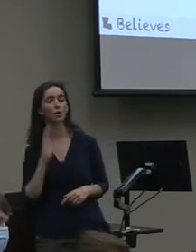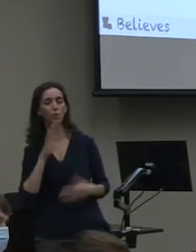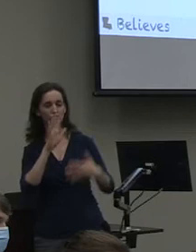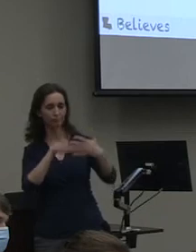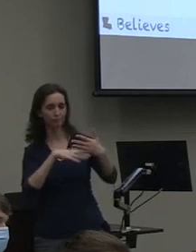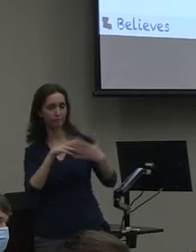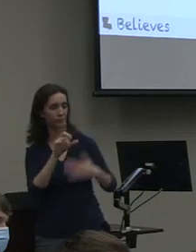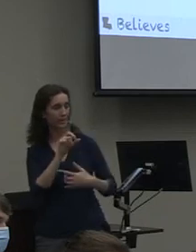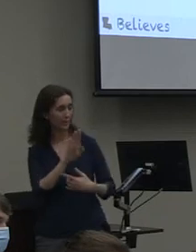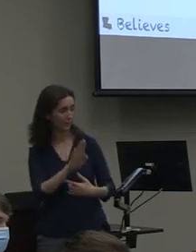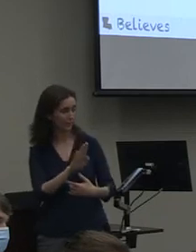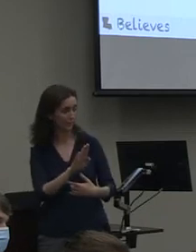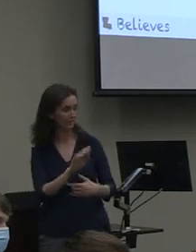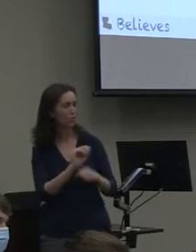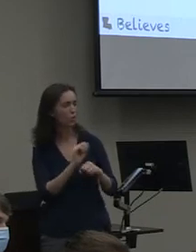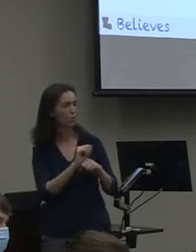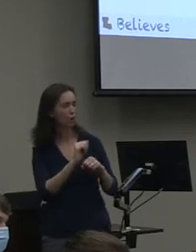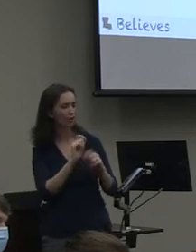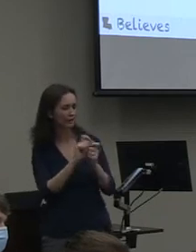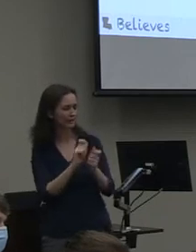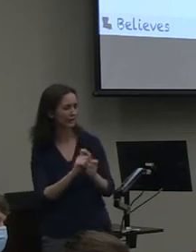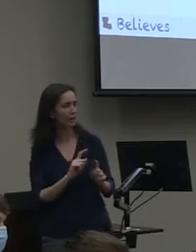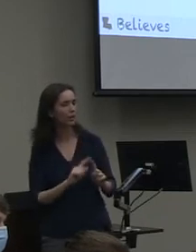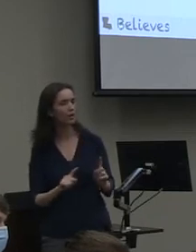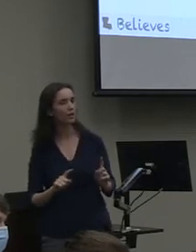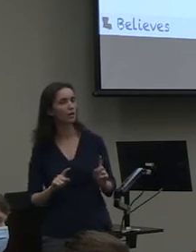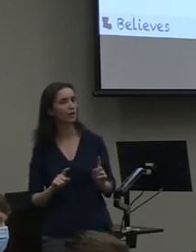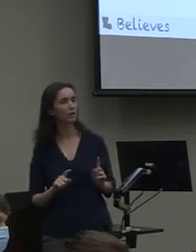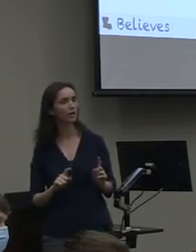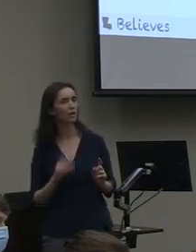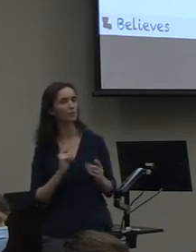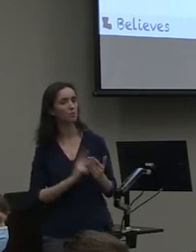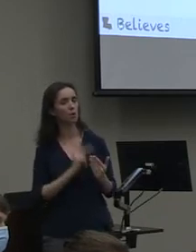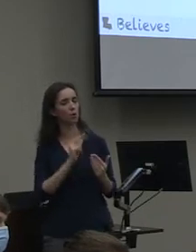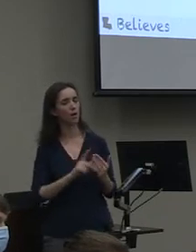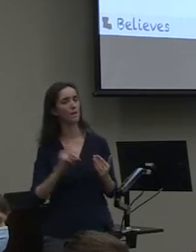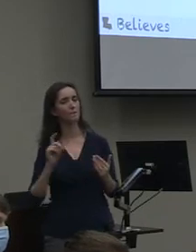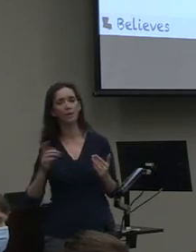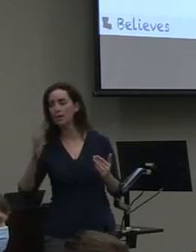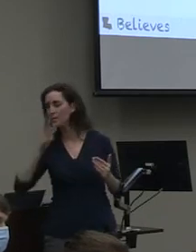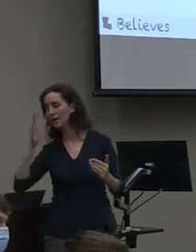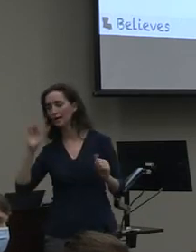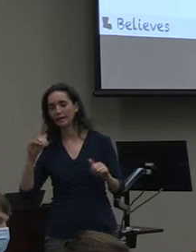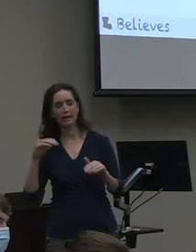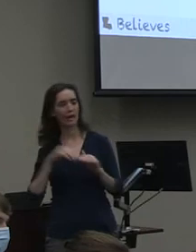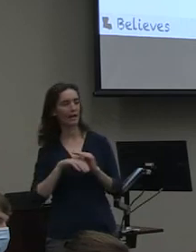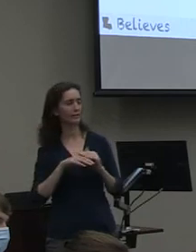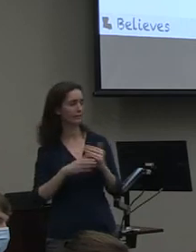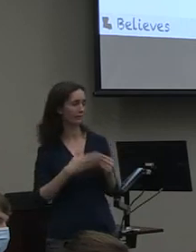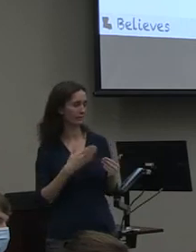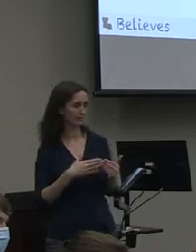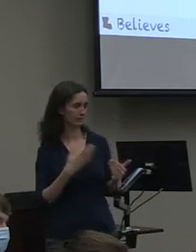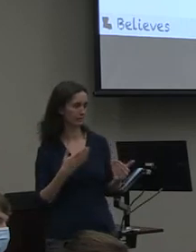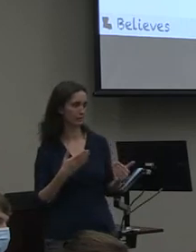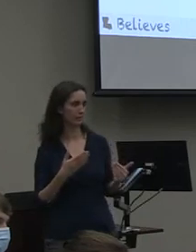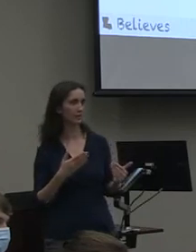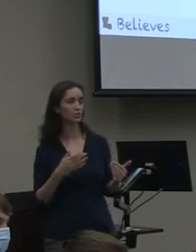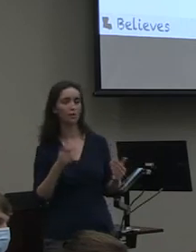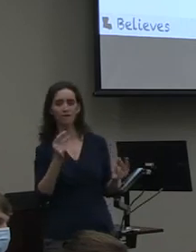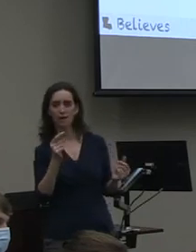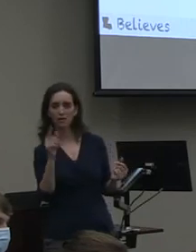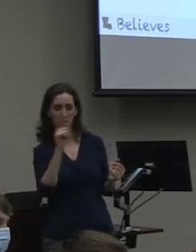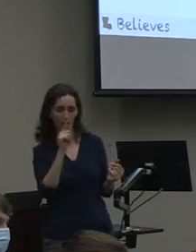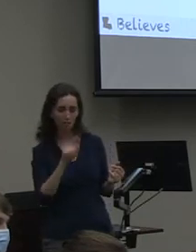you'll work through the logistics of that, but obviously making this program accessible for parents to be able to easily and